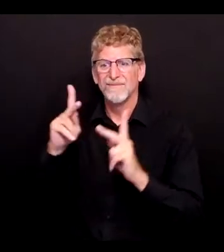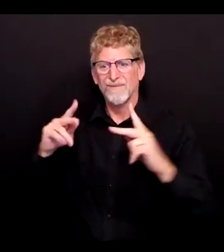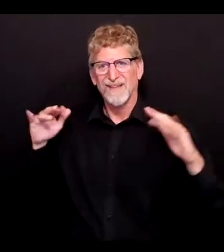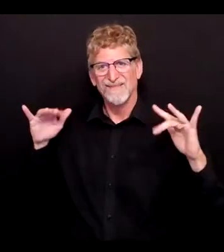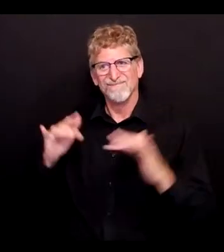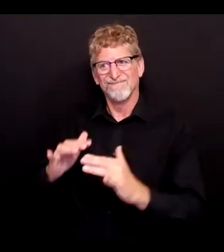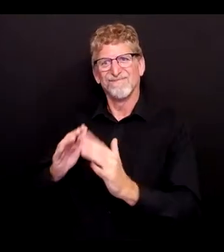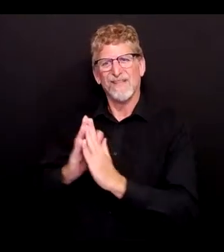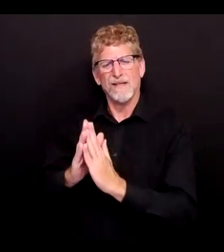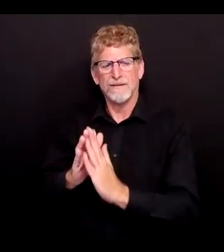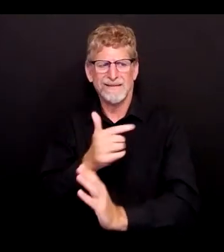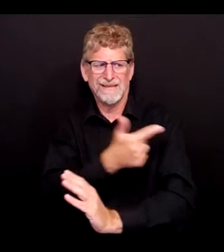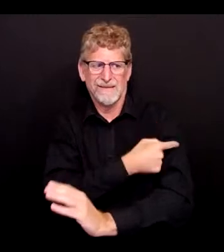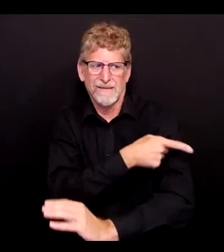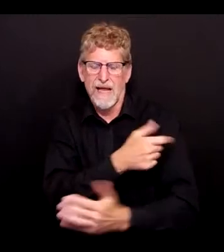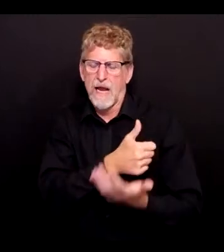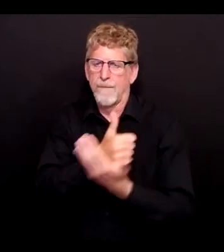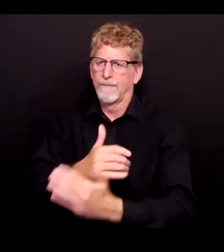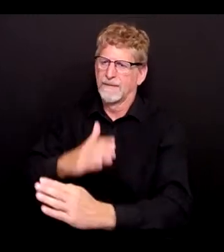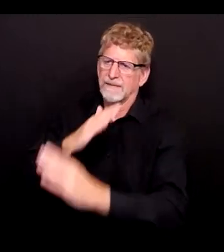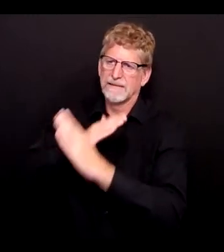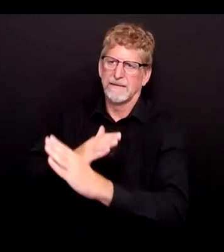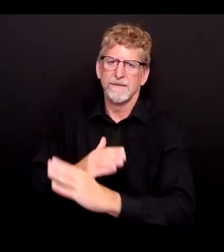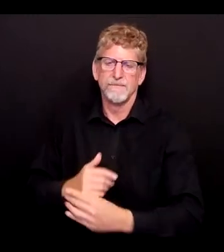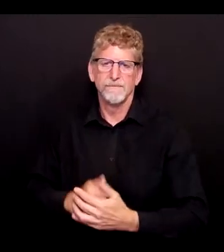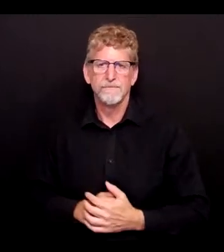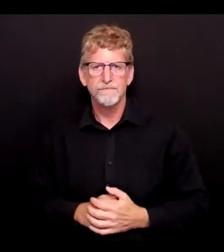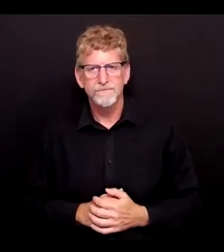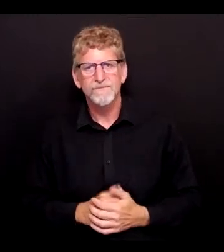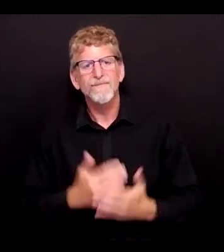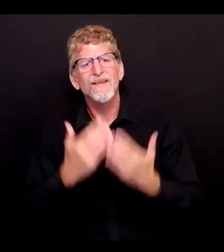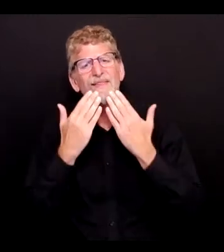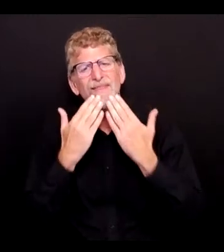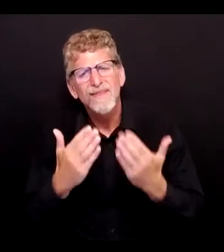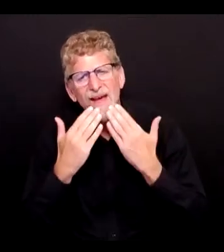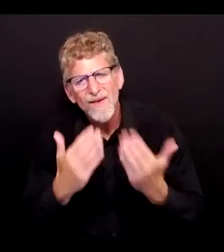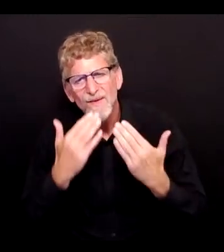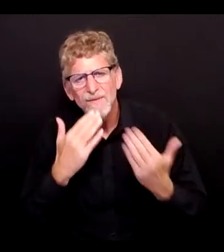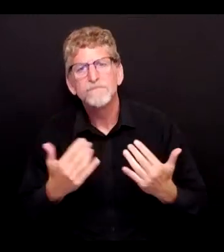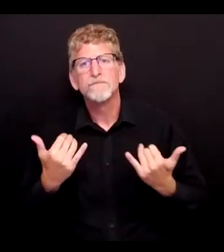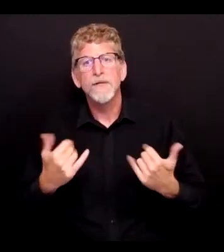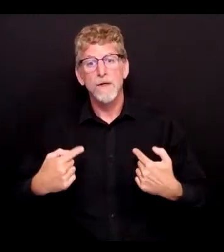they get the vaccination. Thank you. I would like to turn over the mic now.